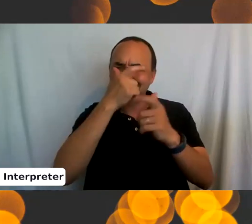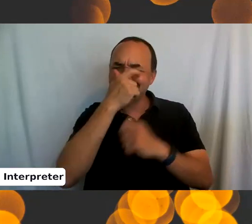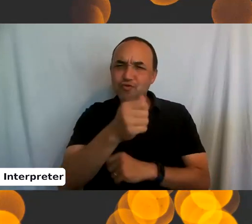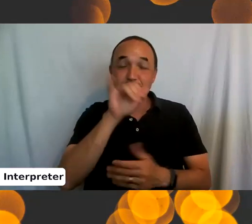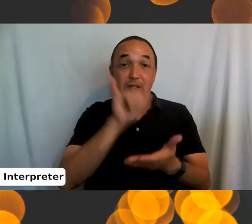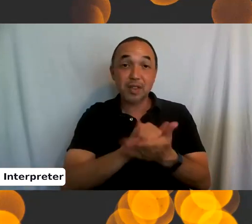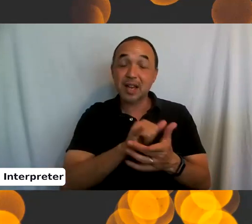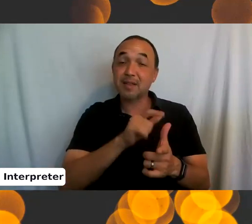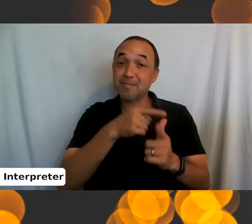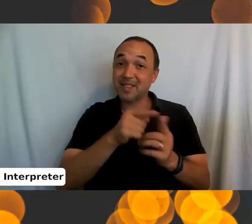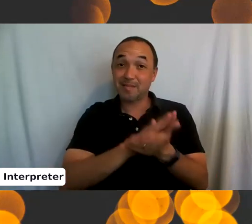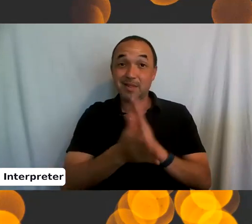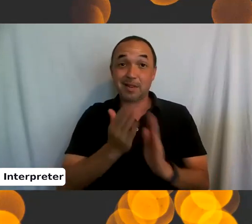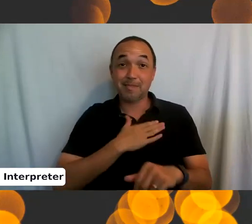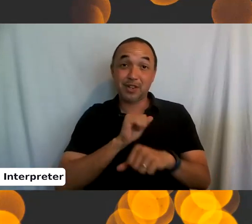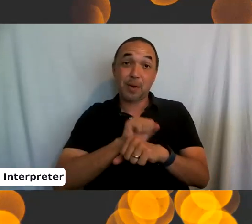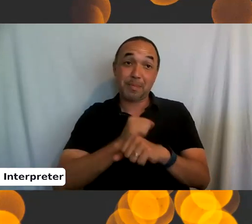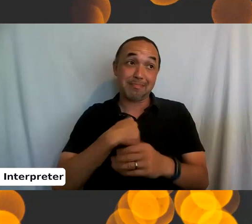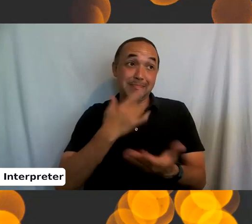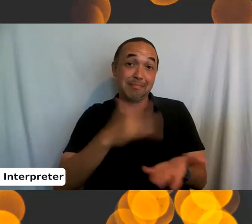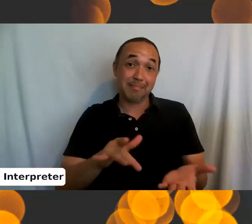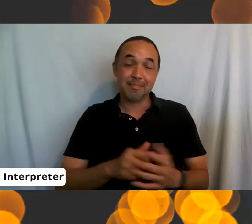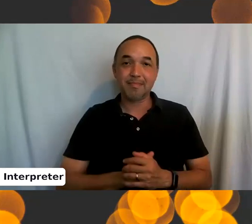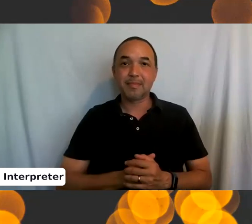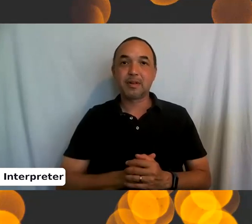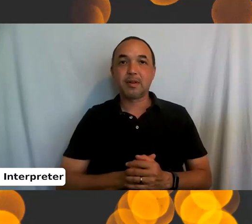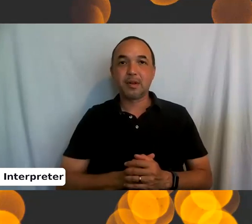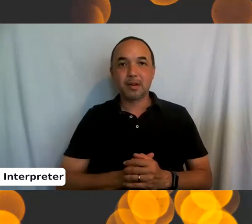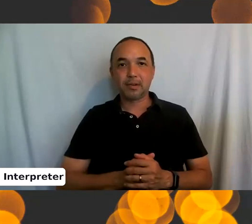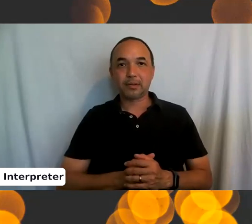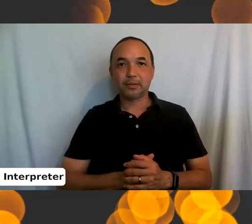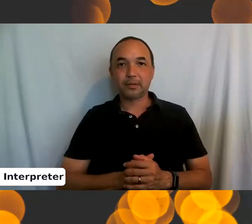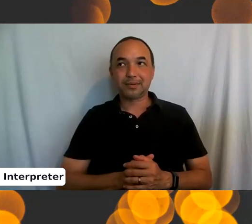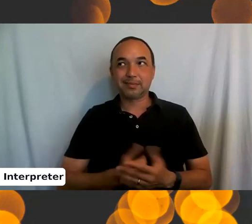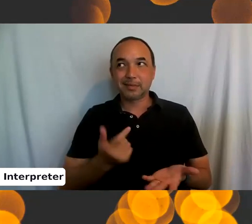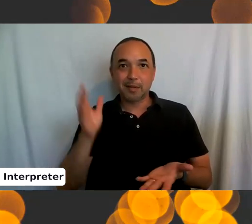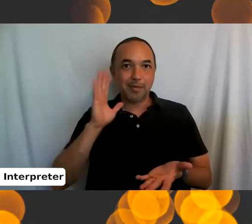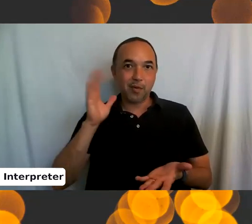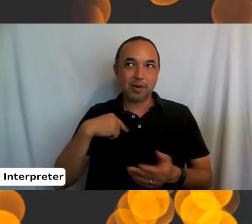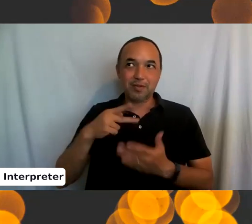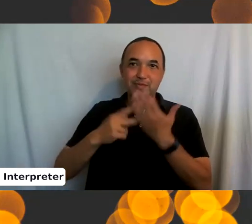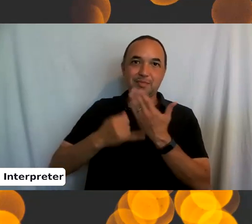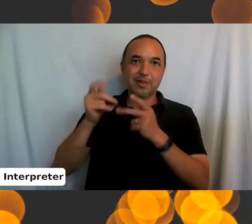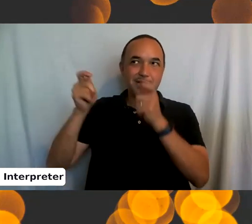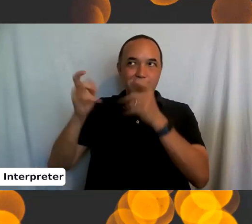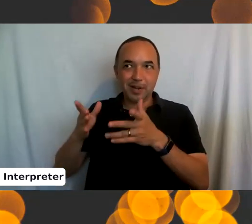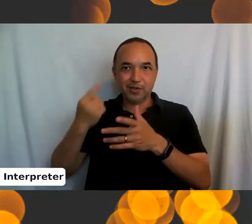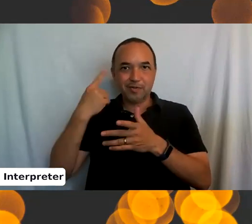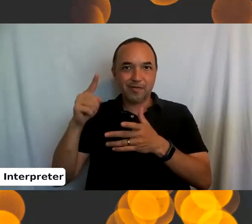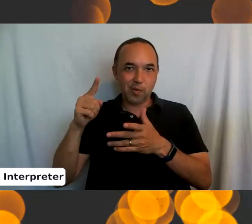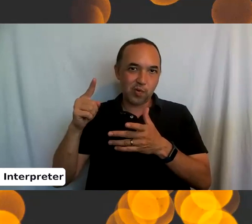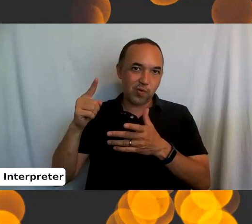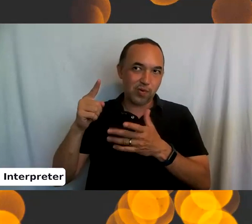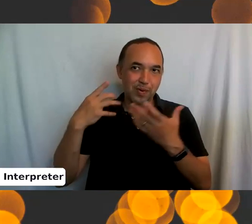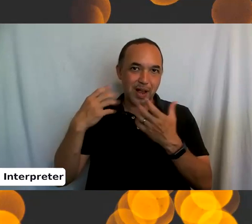became my livelihood. And, I used to be a project manager at a health insurance company, and I would